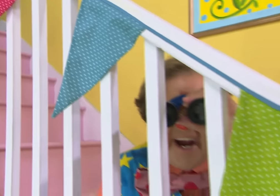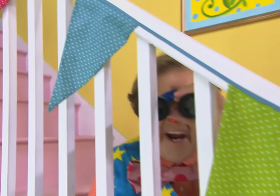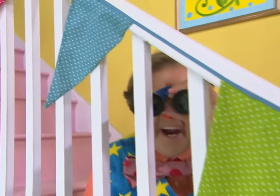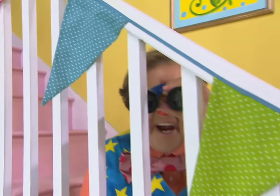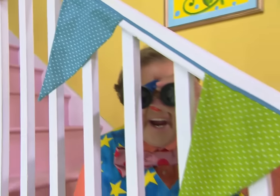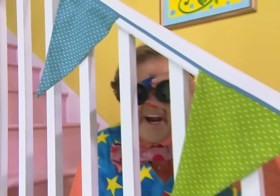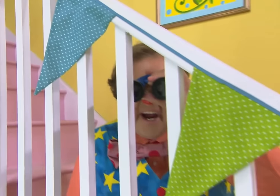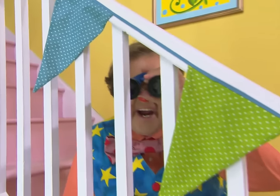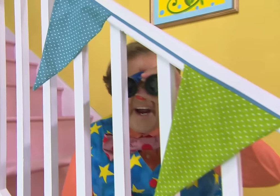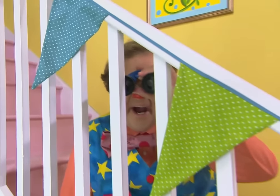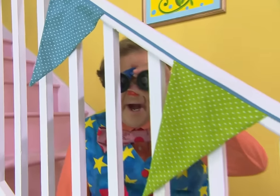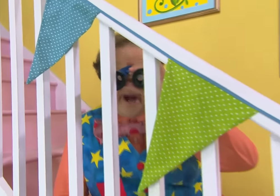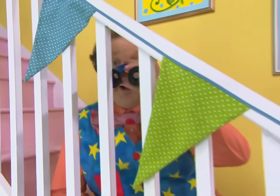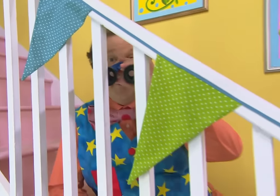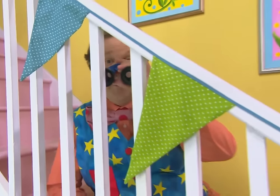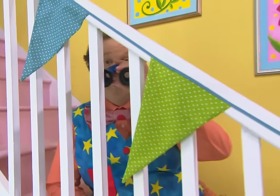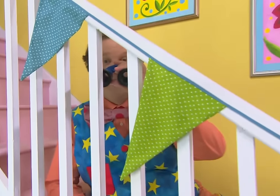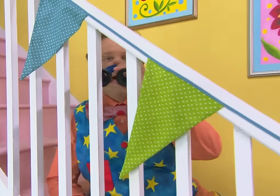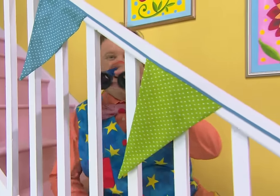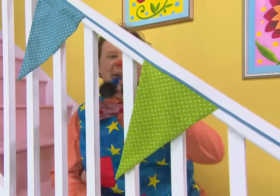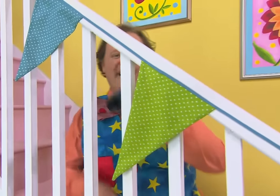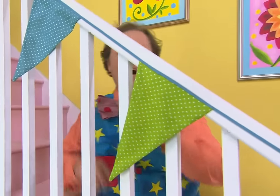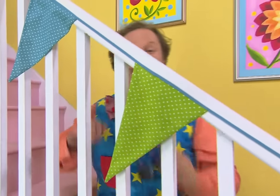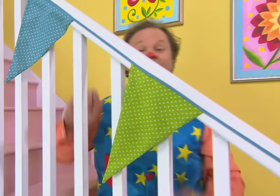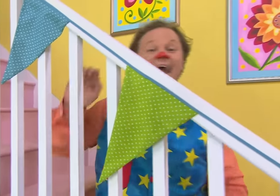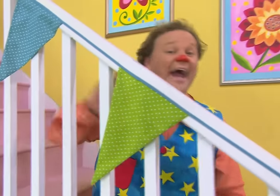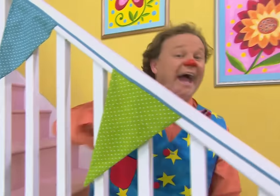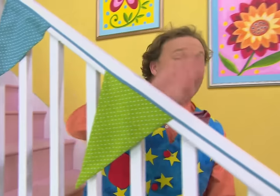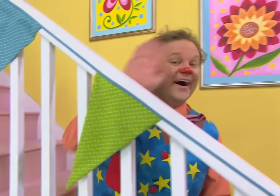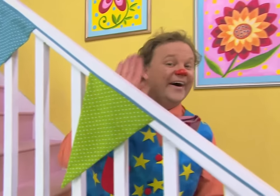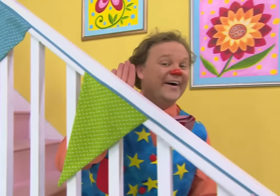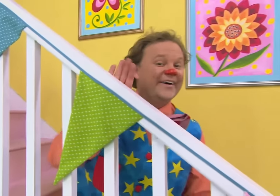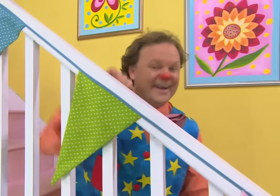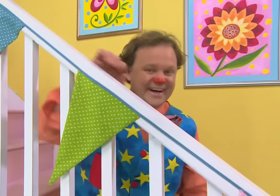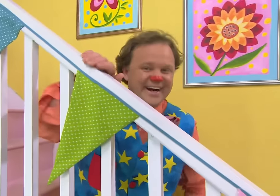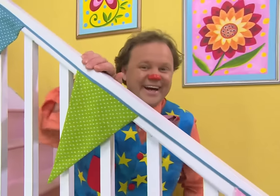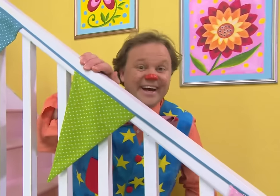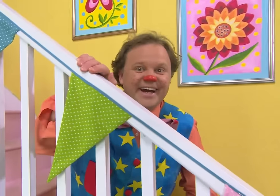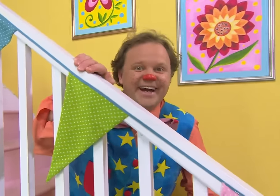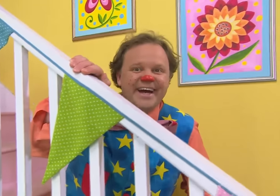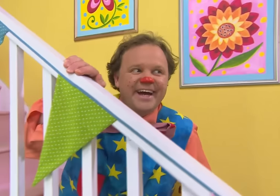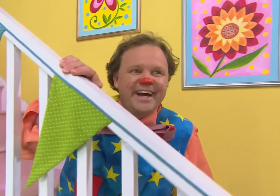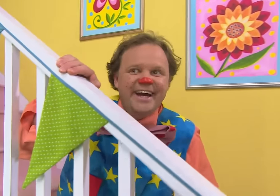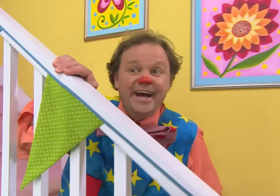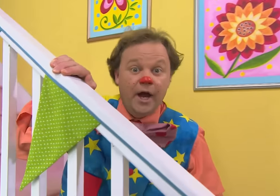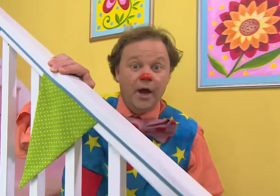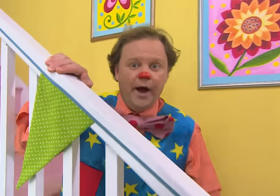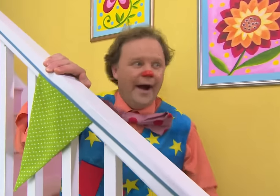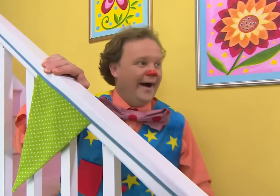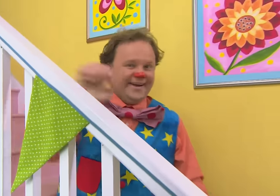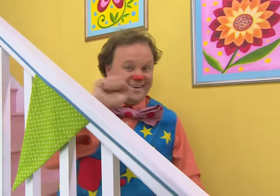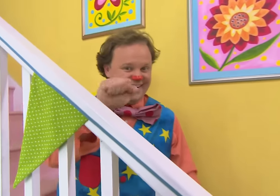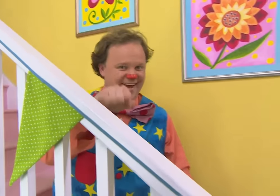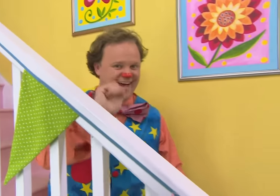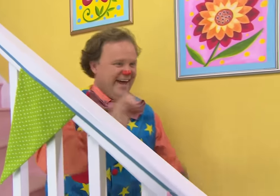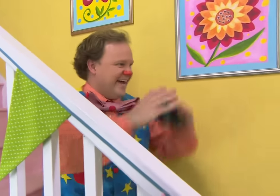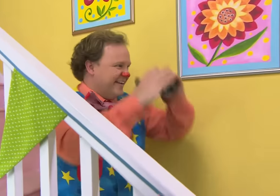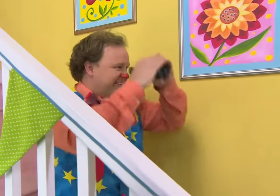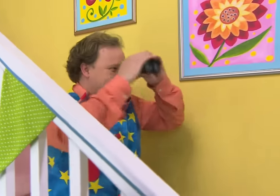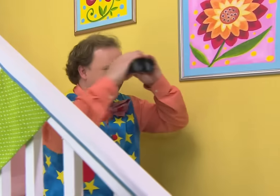Hello, Mr. Tumble. Oh! Hello! Are you looking for your binoculars? Yes! What